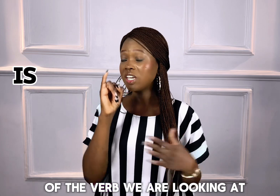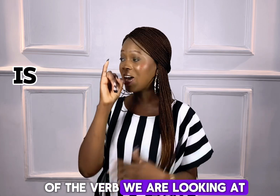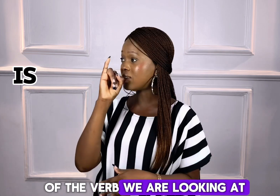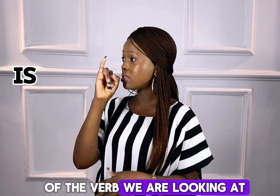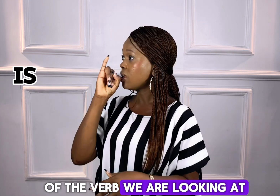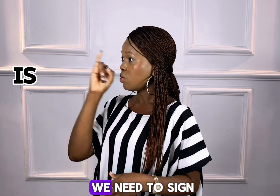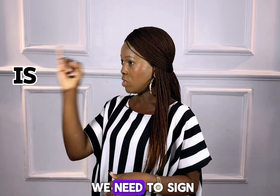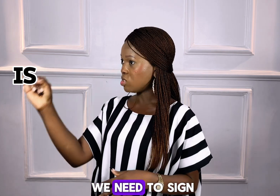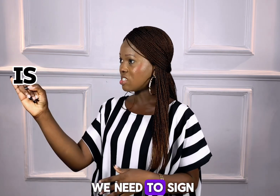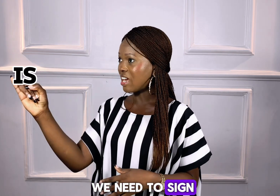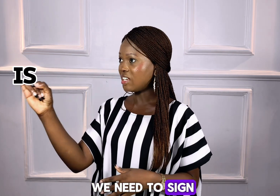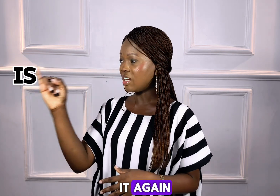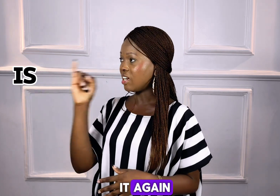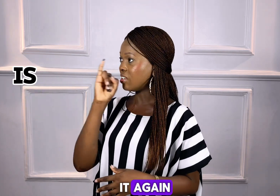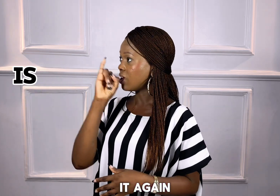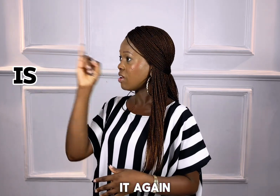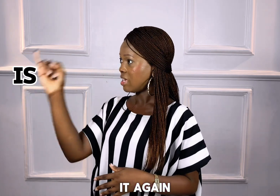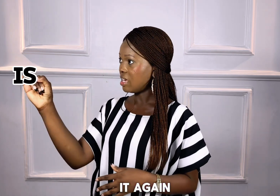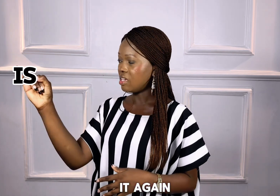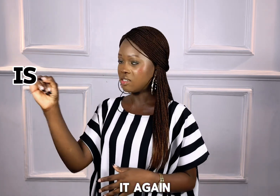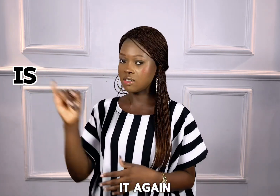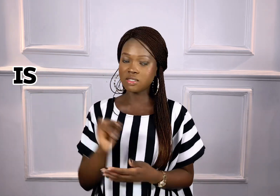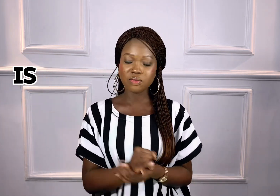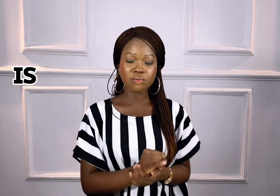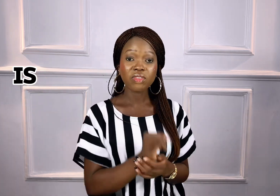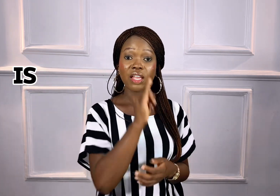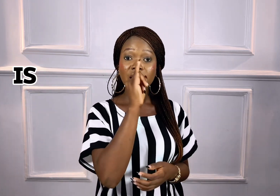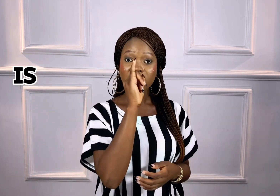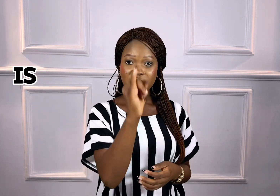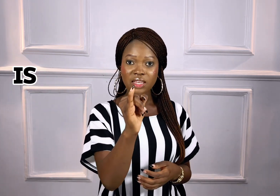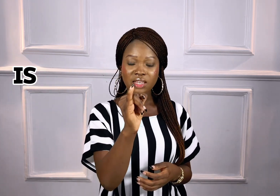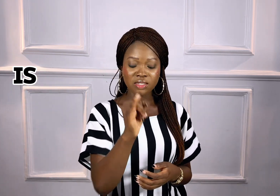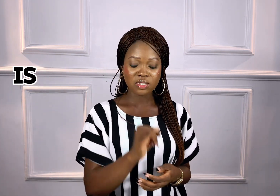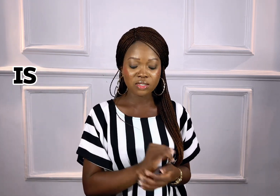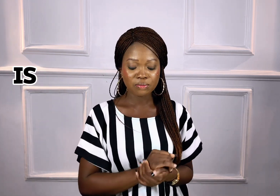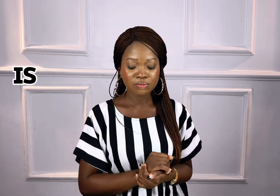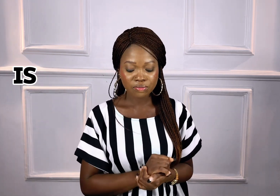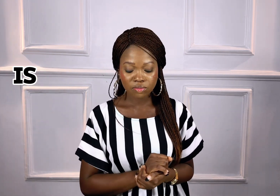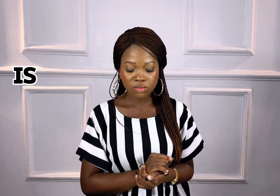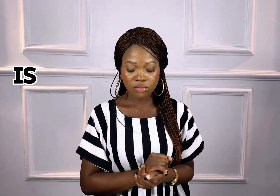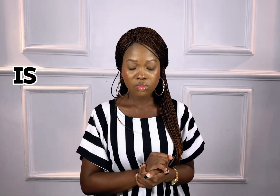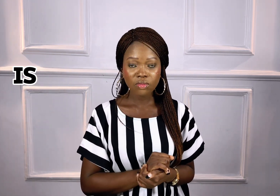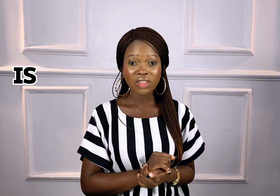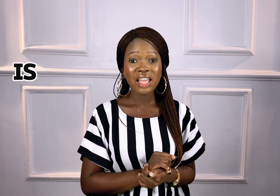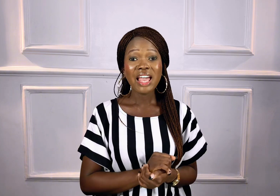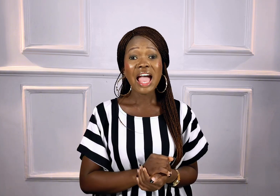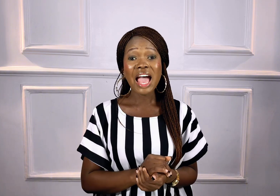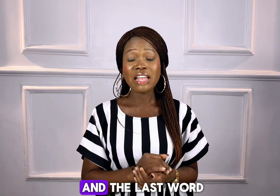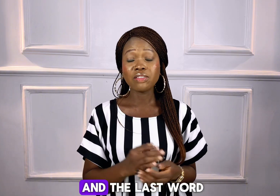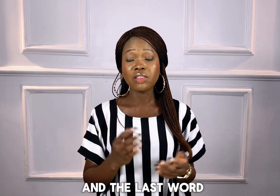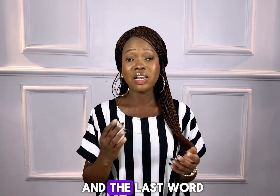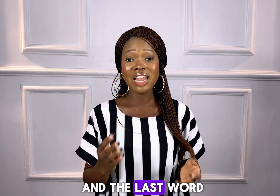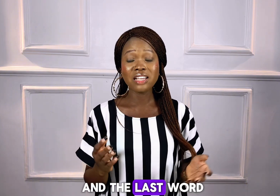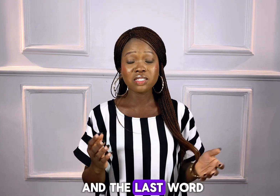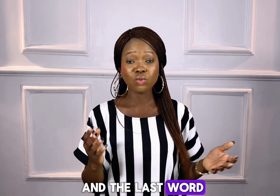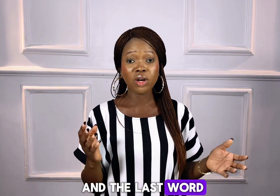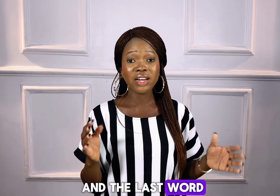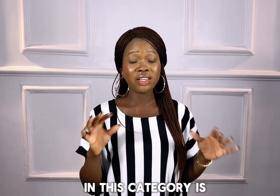at, we need to sign it again. Is. Is. And the last word in